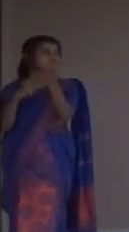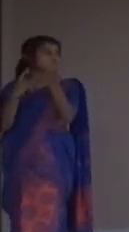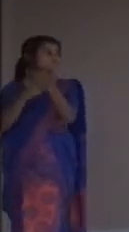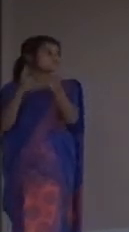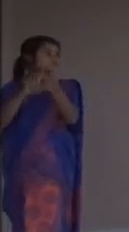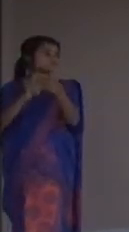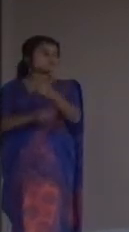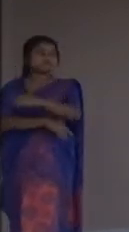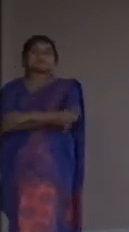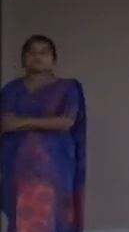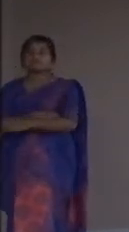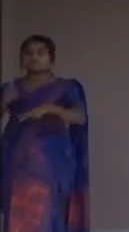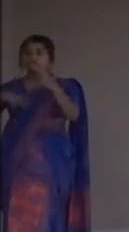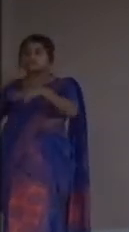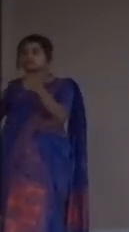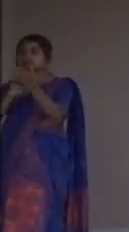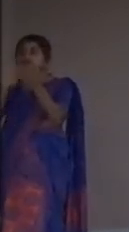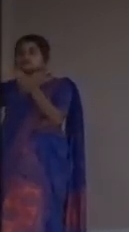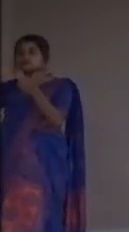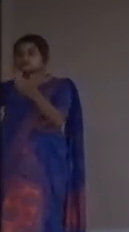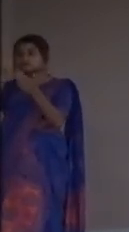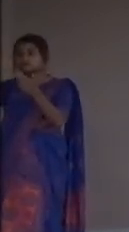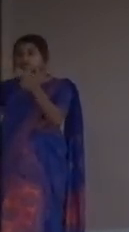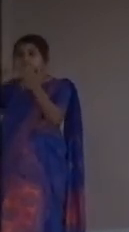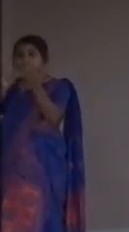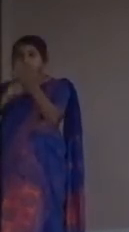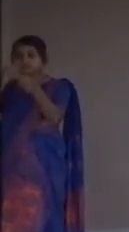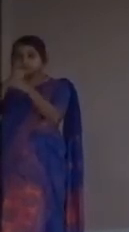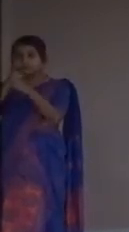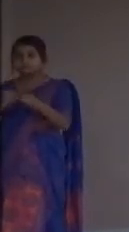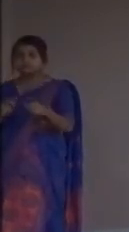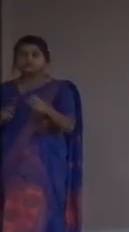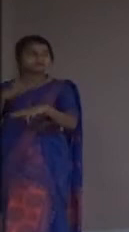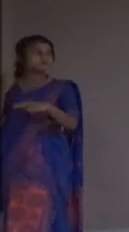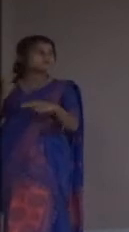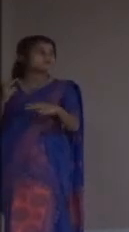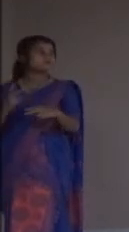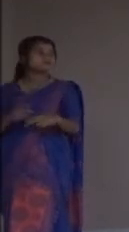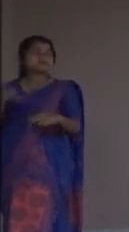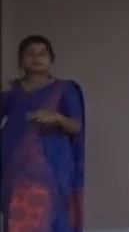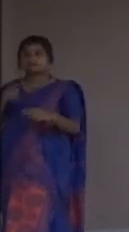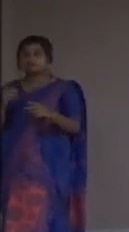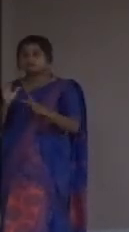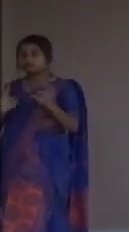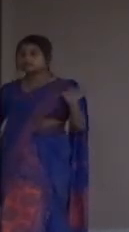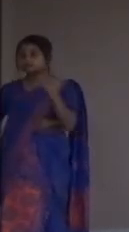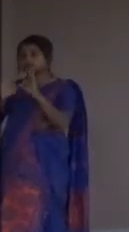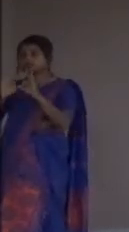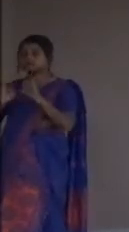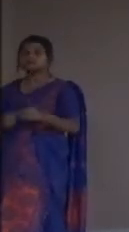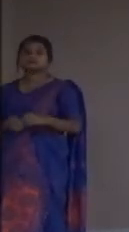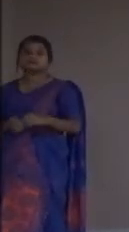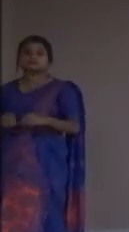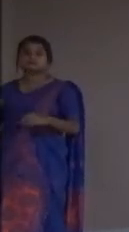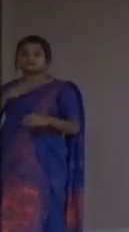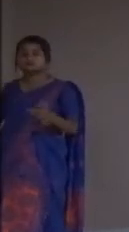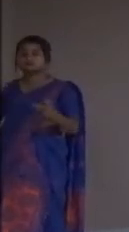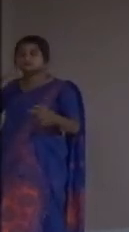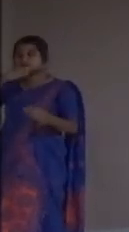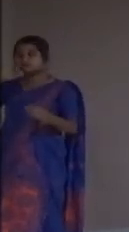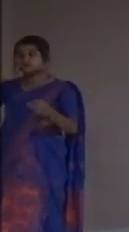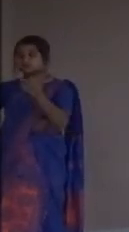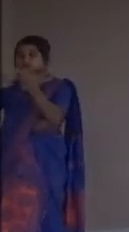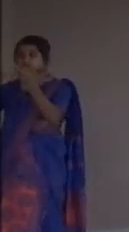identity. Moving on, the following two events are the evening special lecture. we have children from